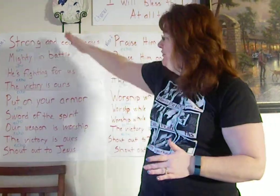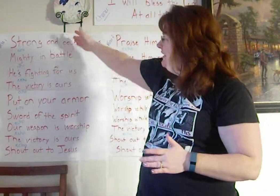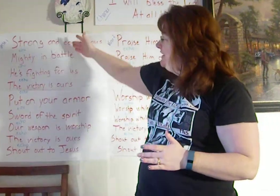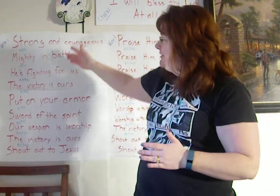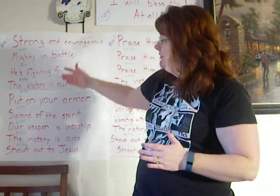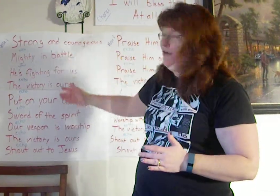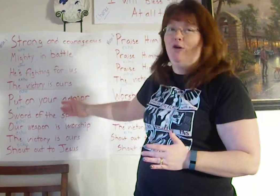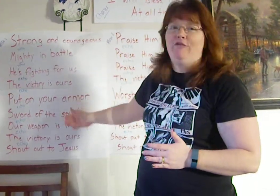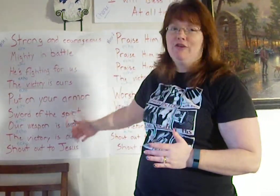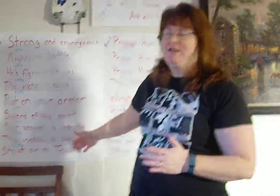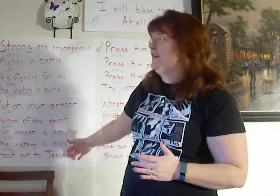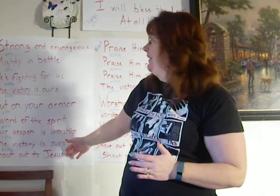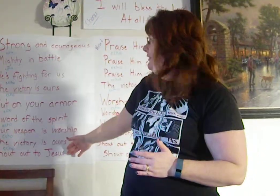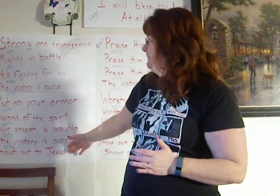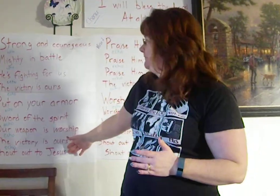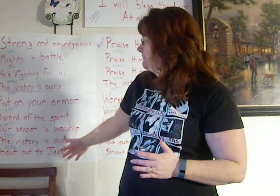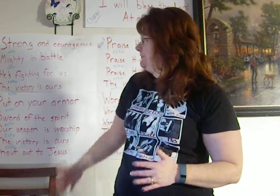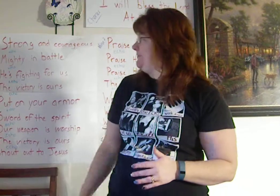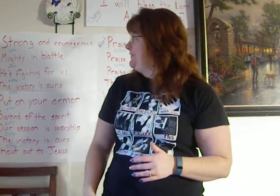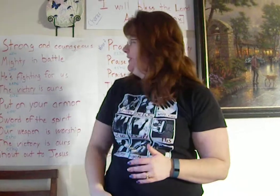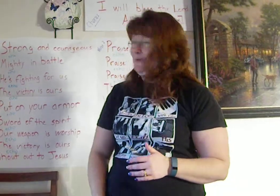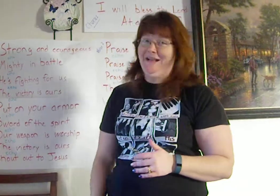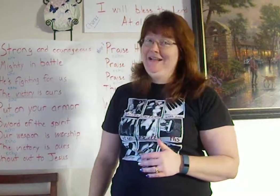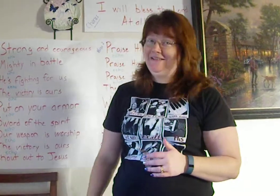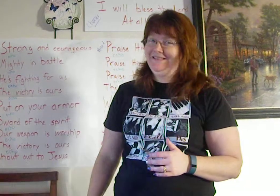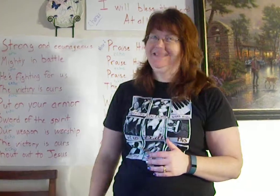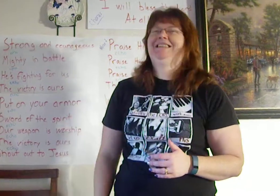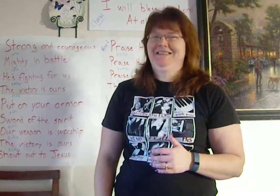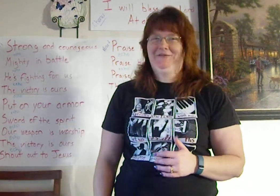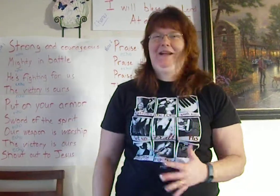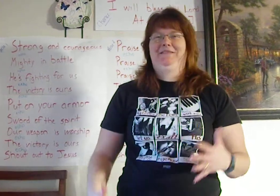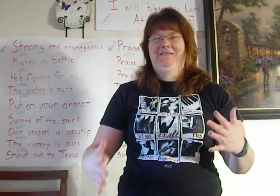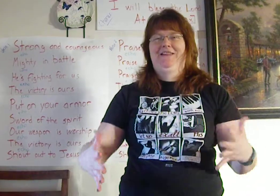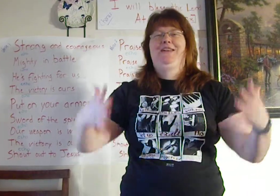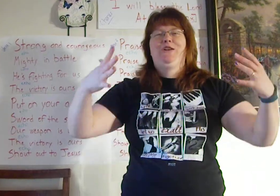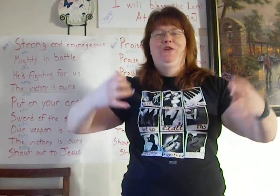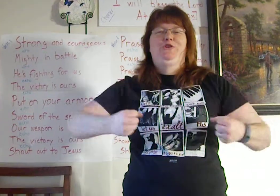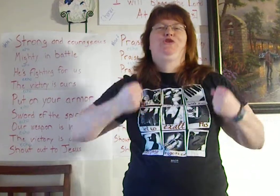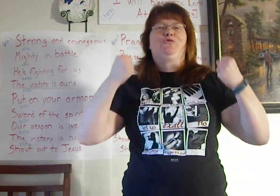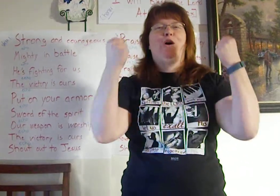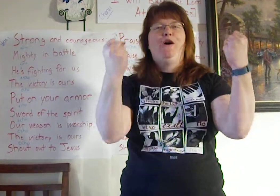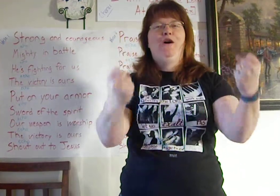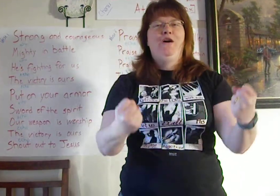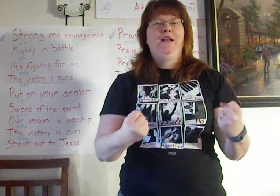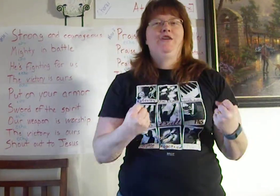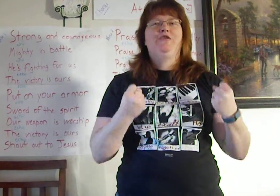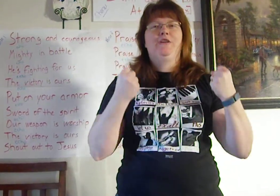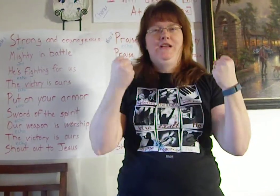do the whole verse together. You ready? Okay. Strong and